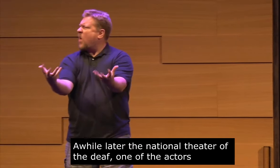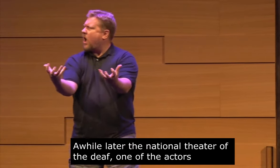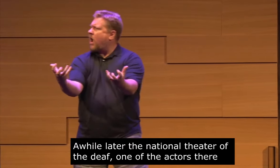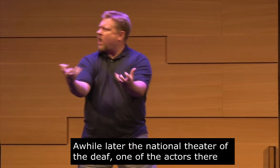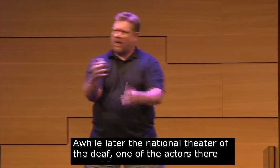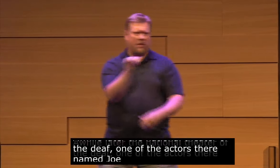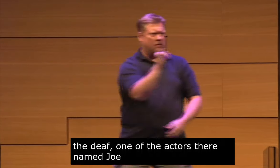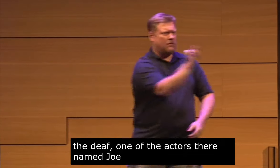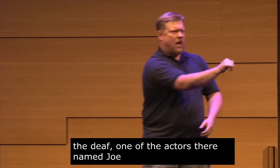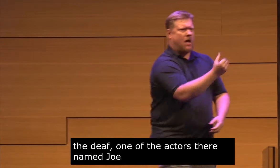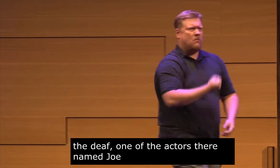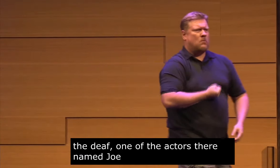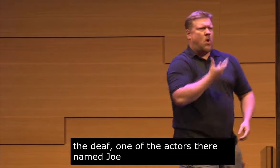named Joe